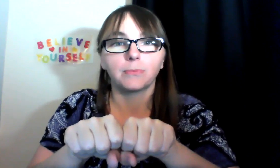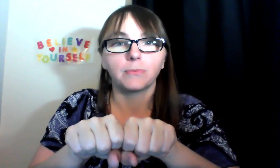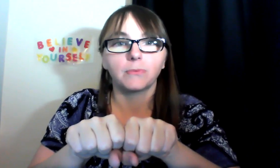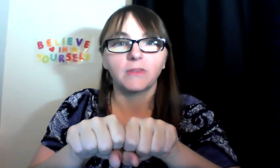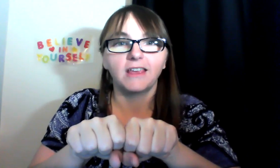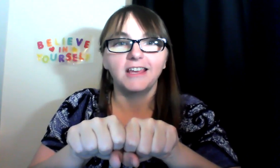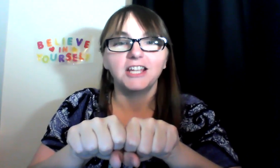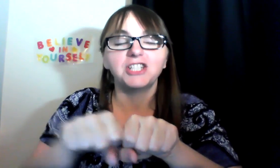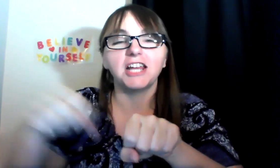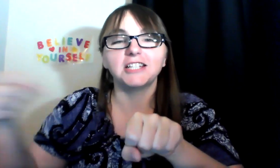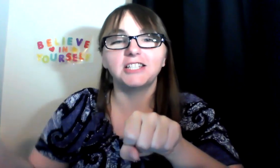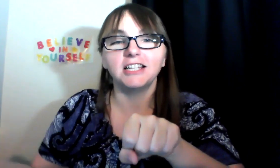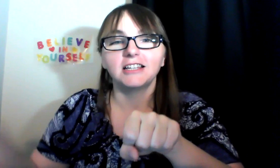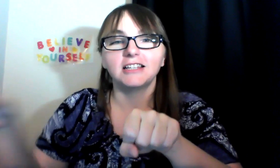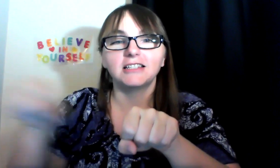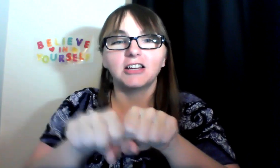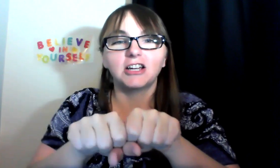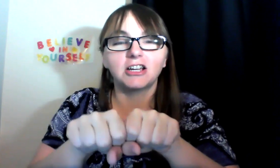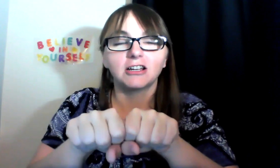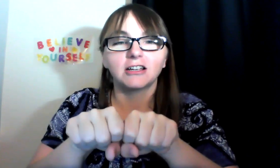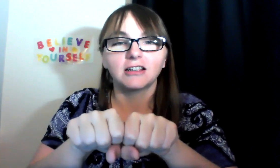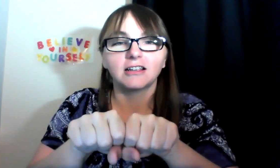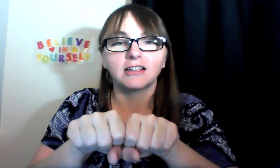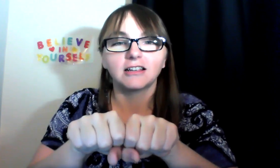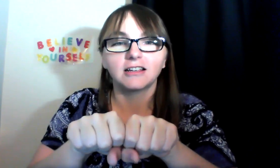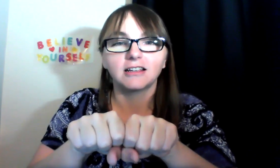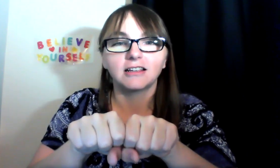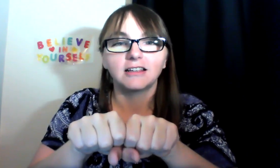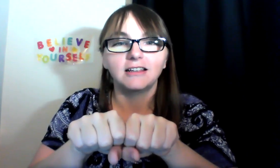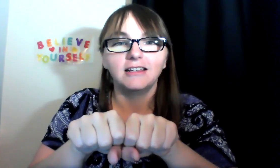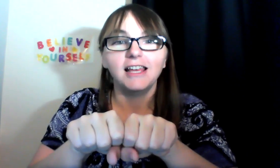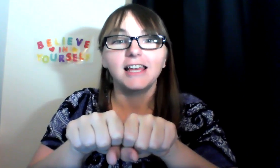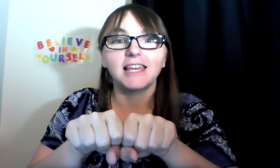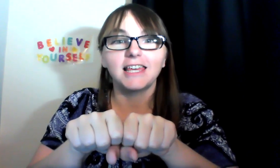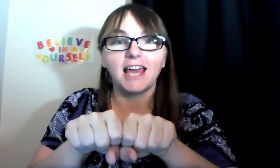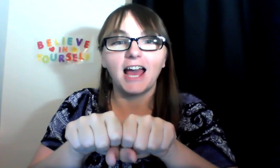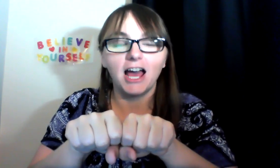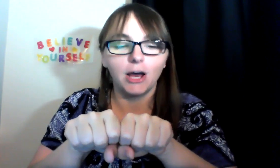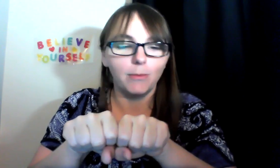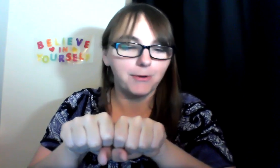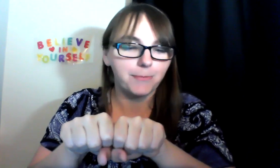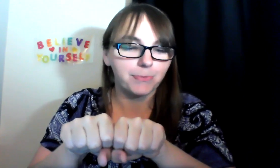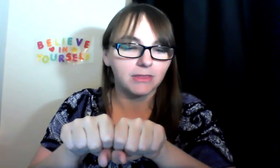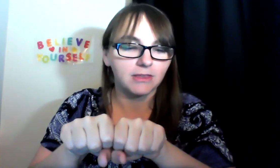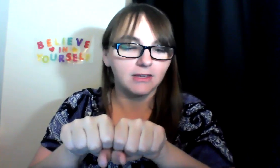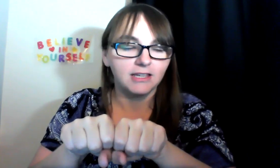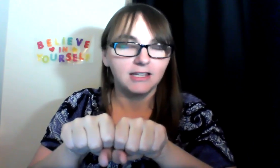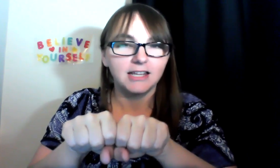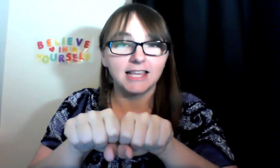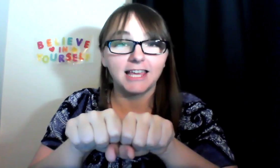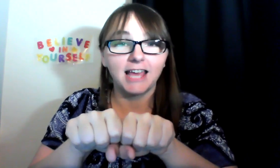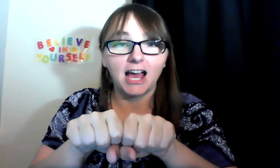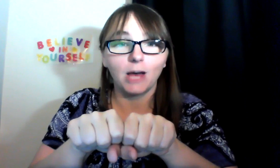Dab. d to k. Cab. Now say cab.